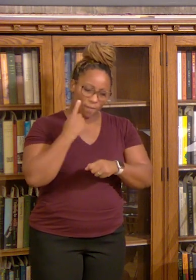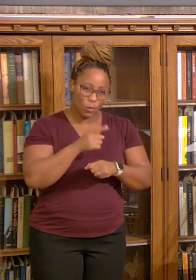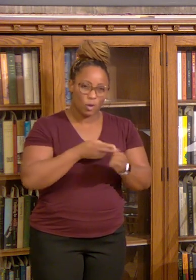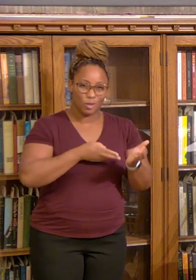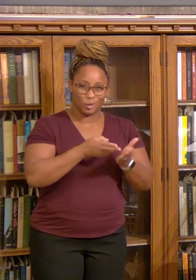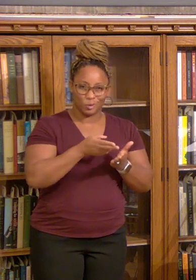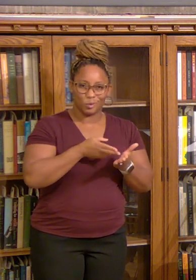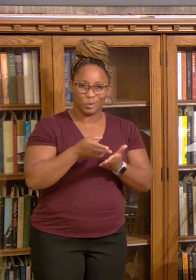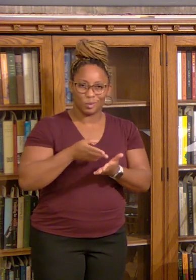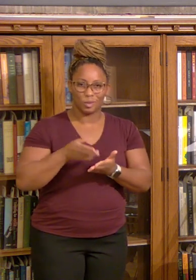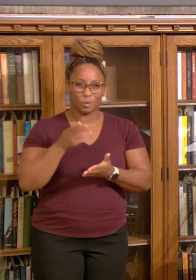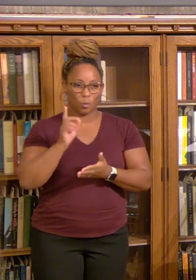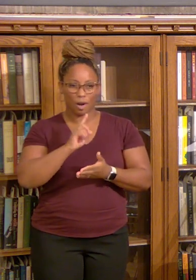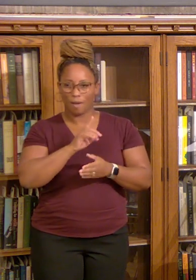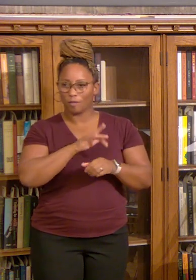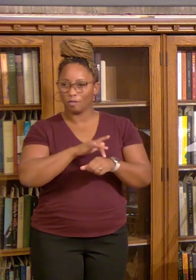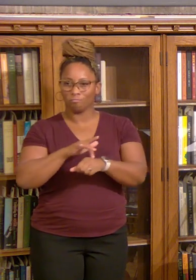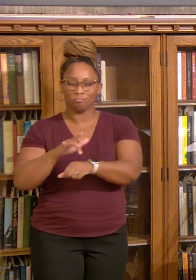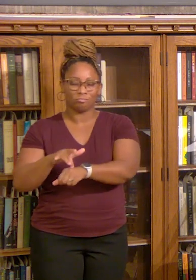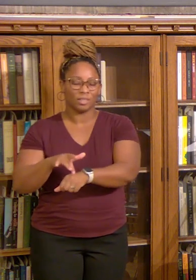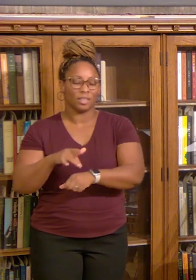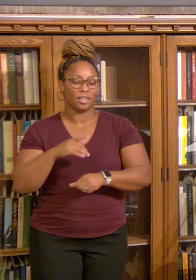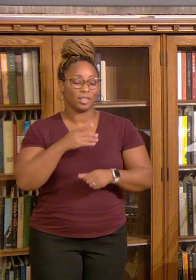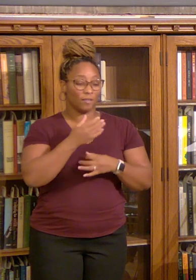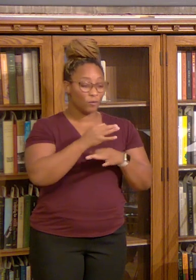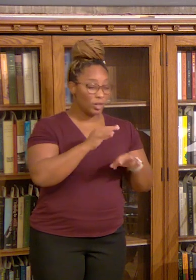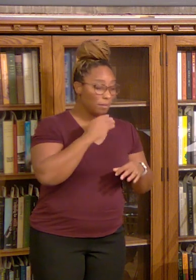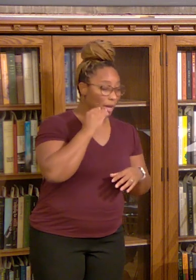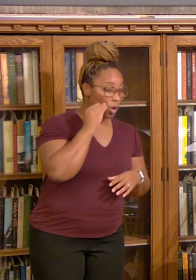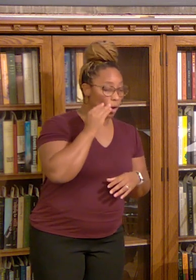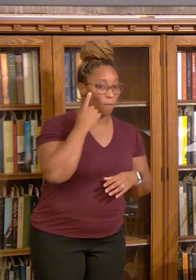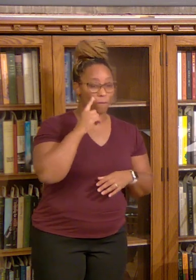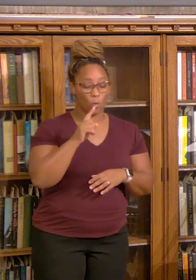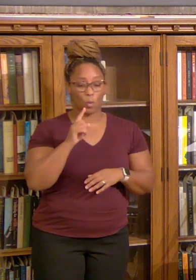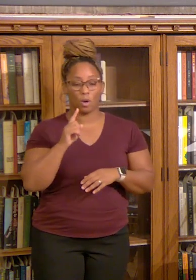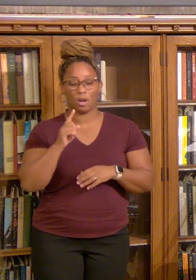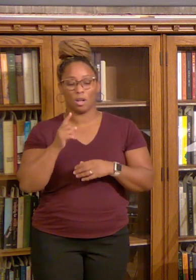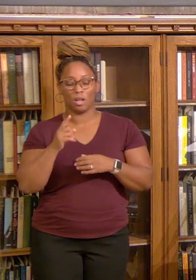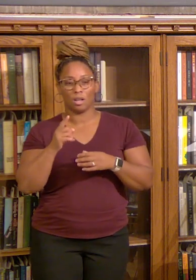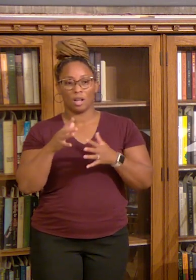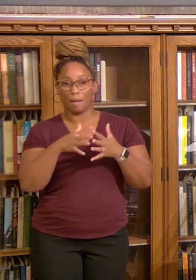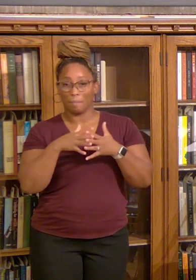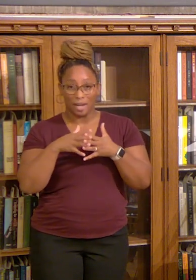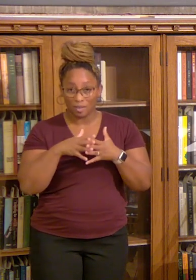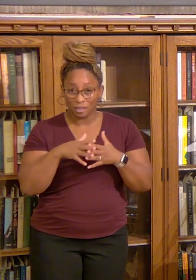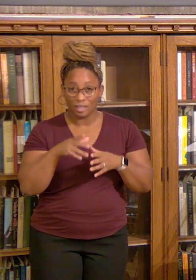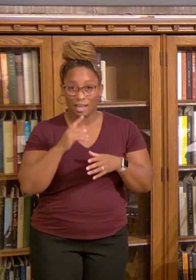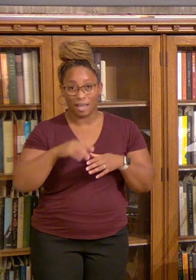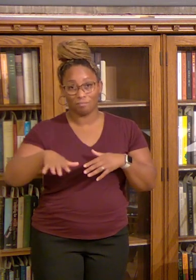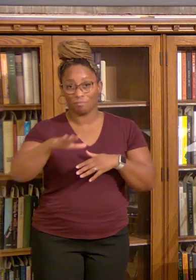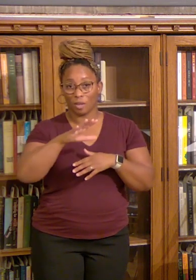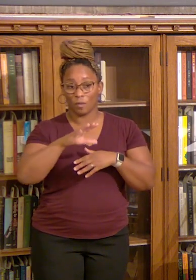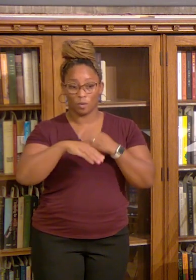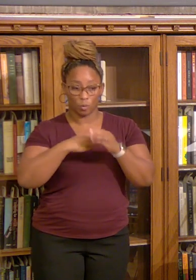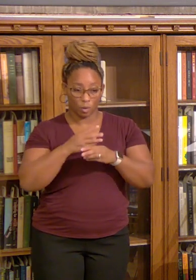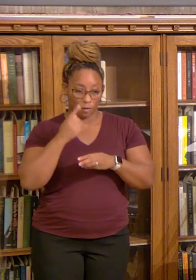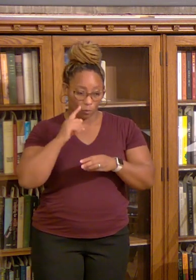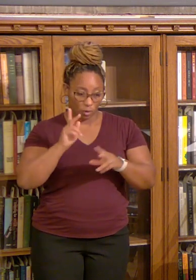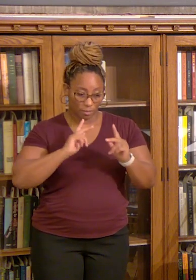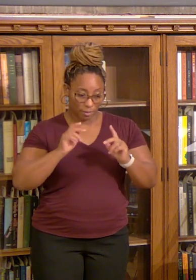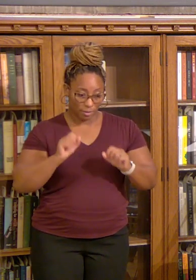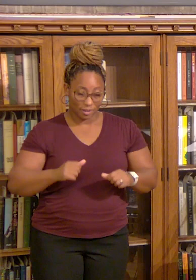roam for they struggle both with freedom at home for the sake of America's role and abroad for the sake of the